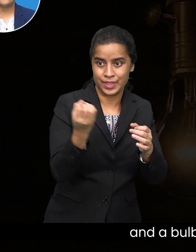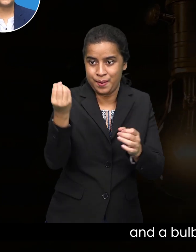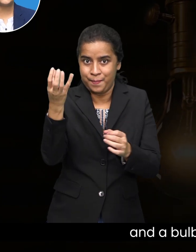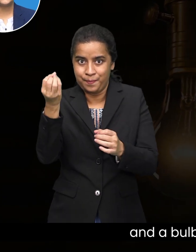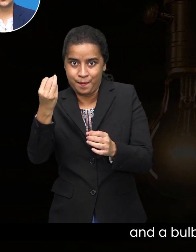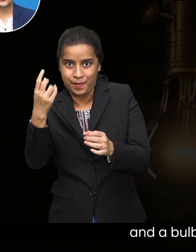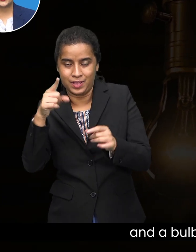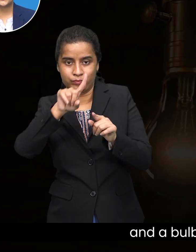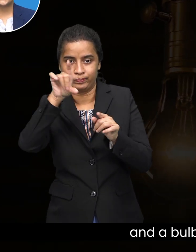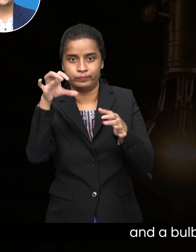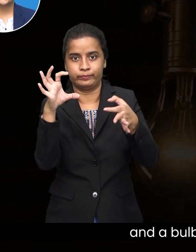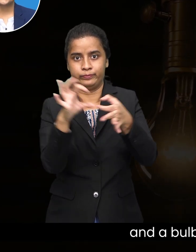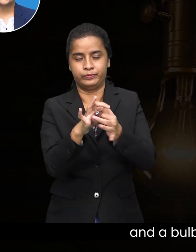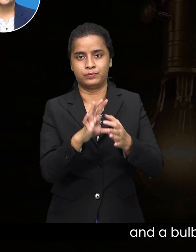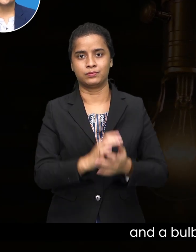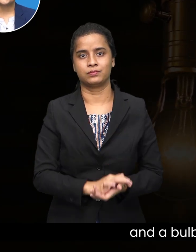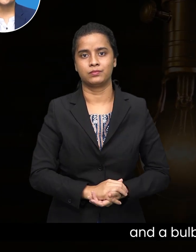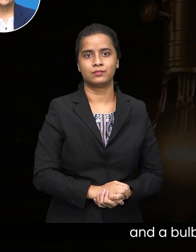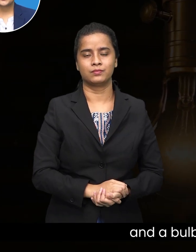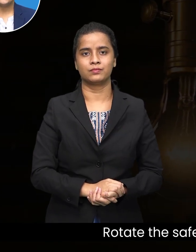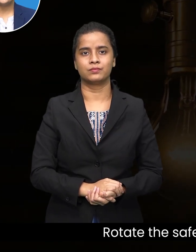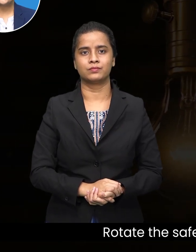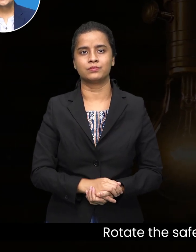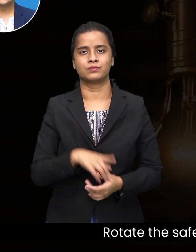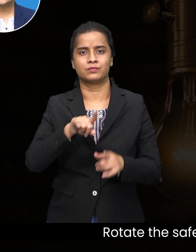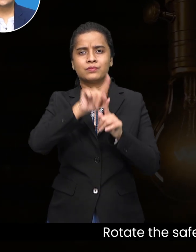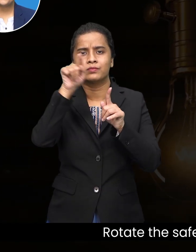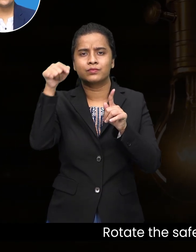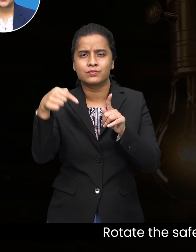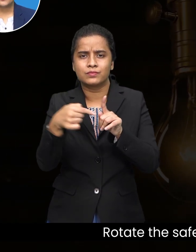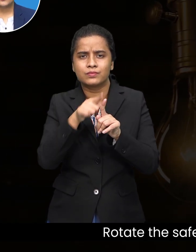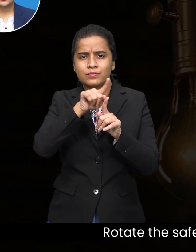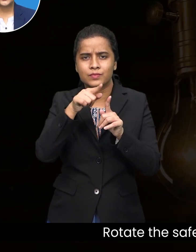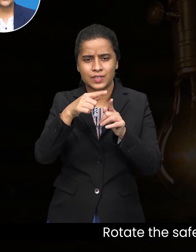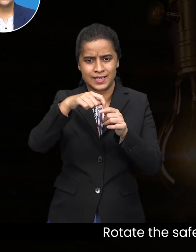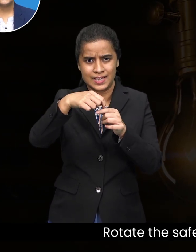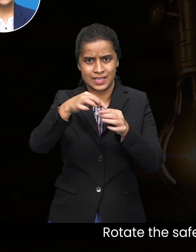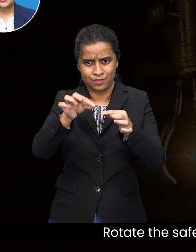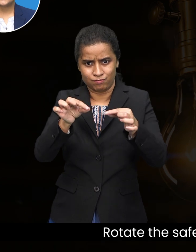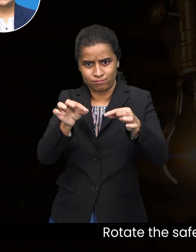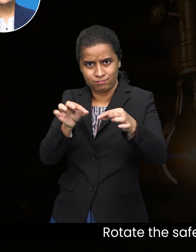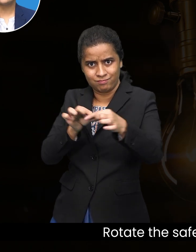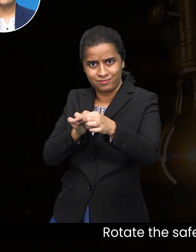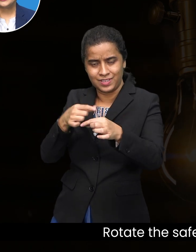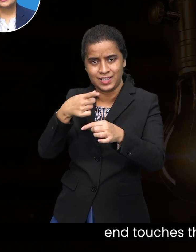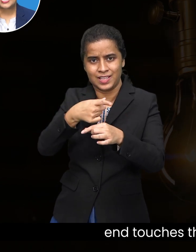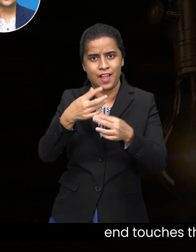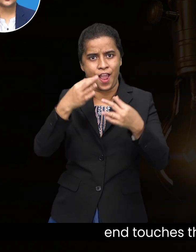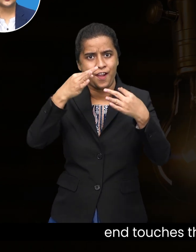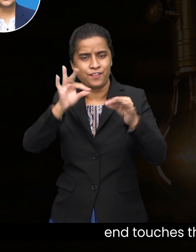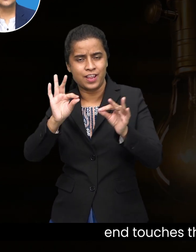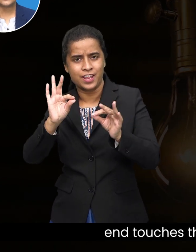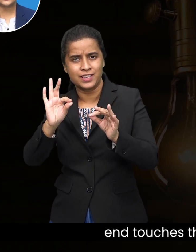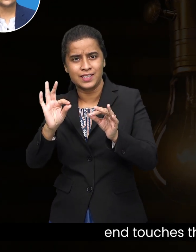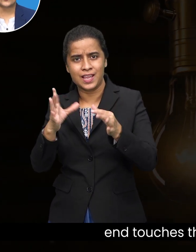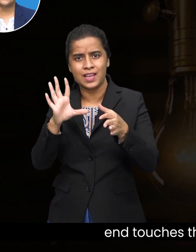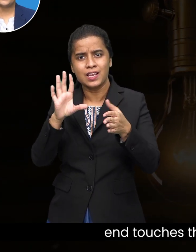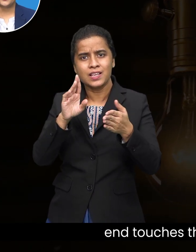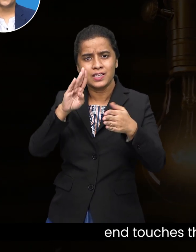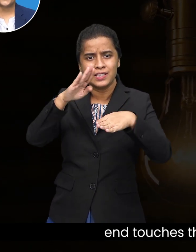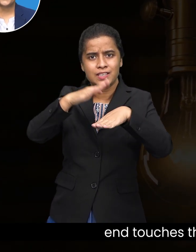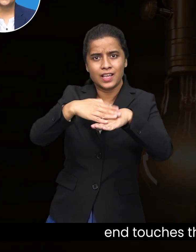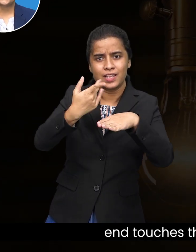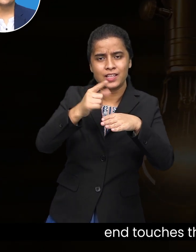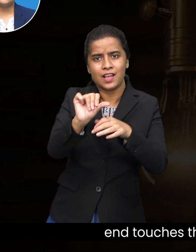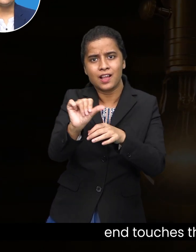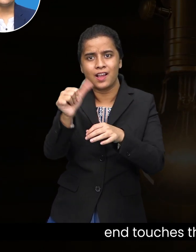bulb with this switch. Rotate the safety pin so that it's free and touches the other drawing